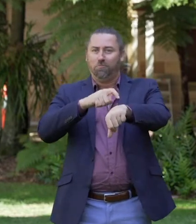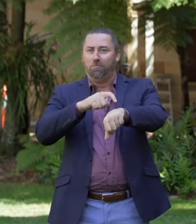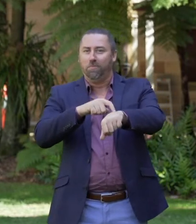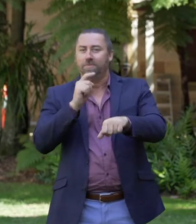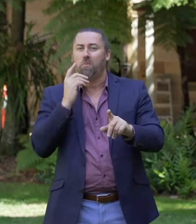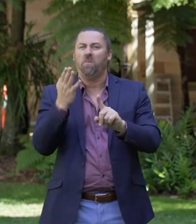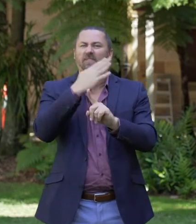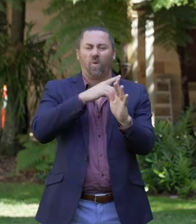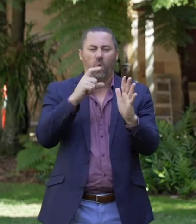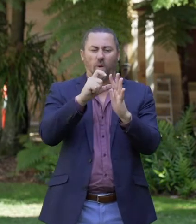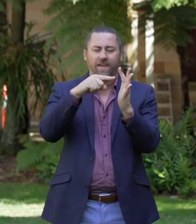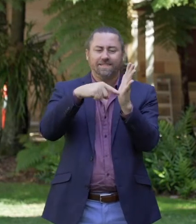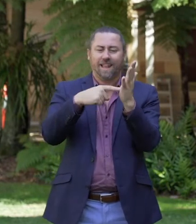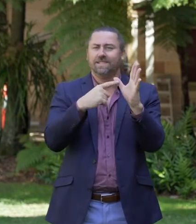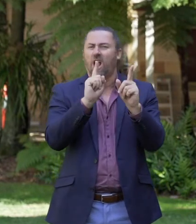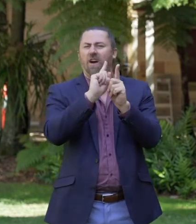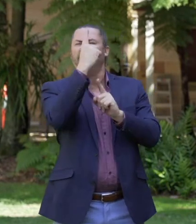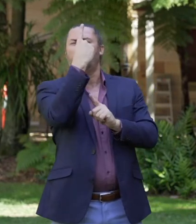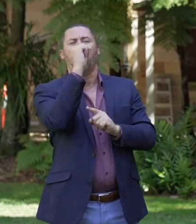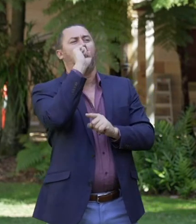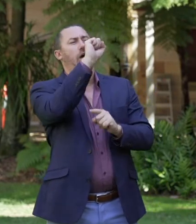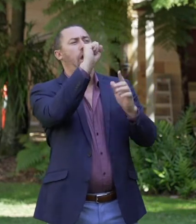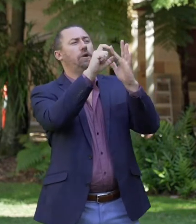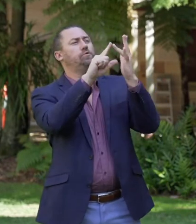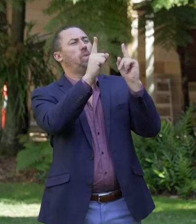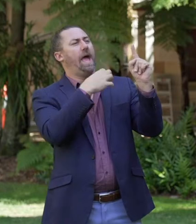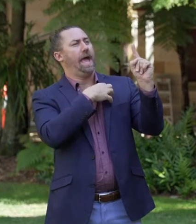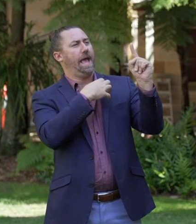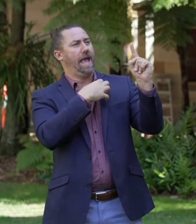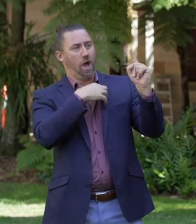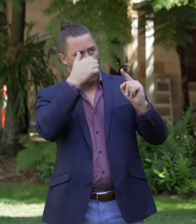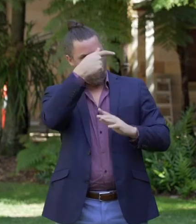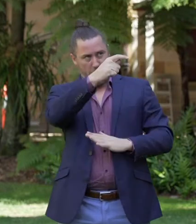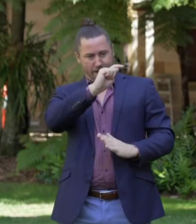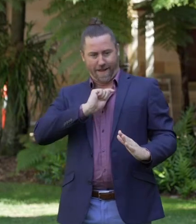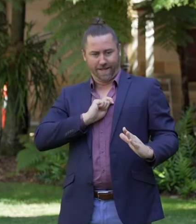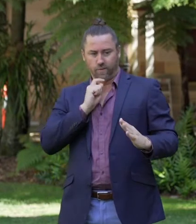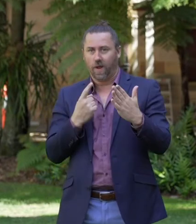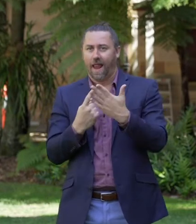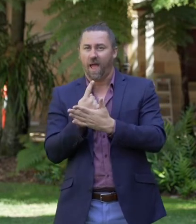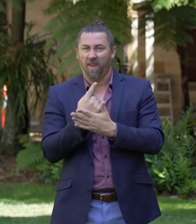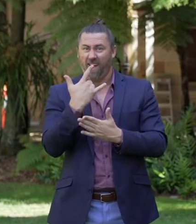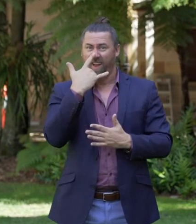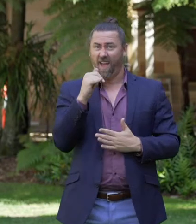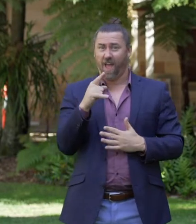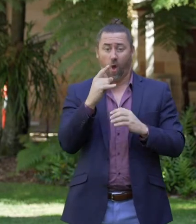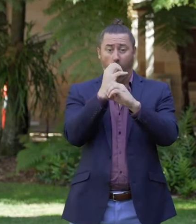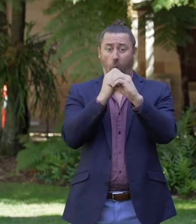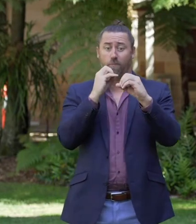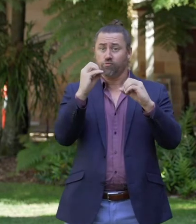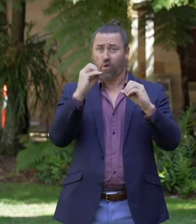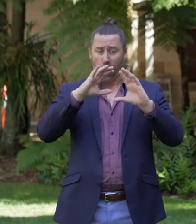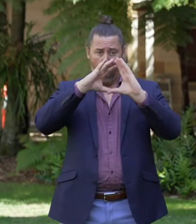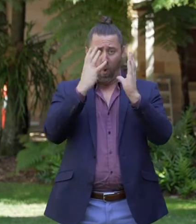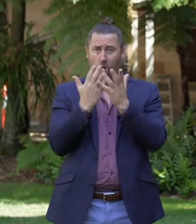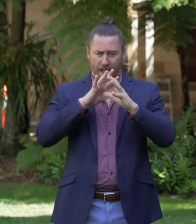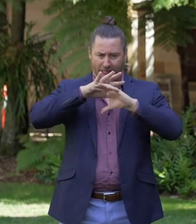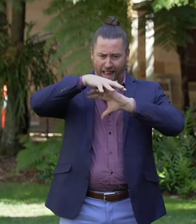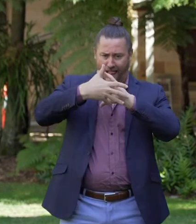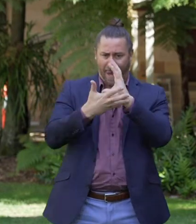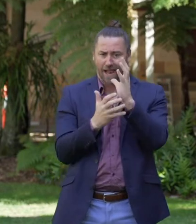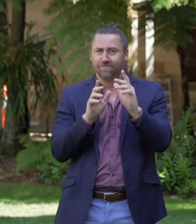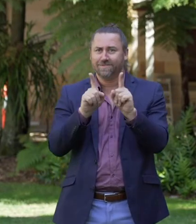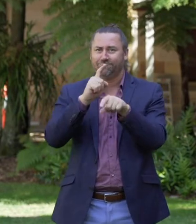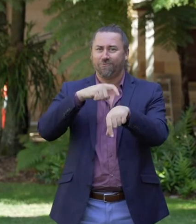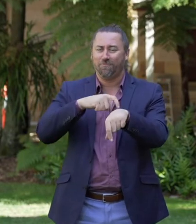there's not a lot of other countries that we can look to see what happens, because we've all been within a few weeks of each other and experiencing this Omicron